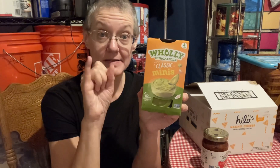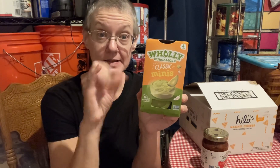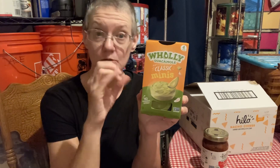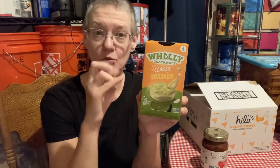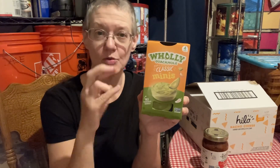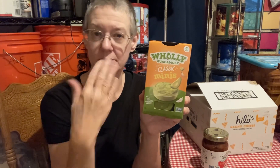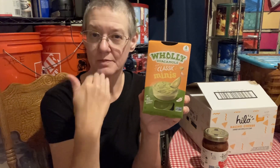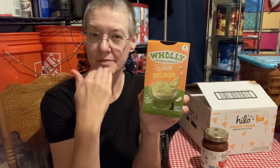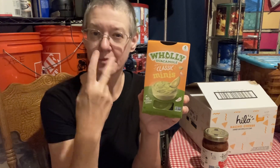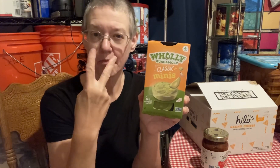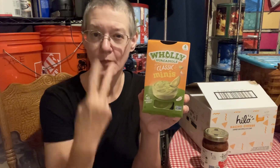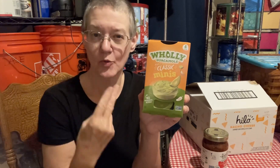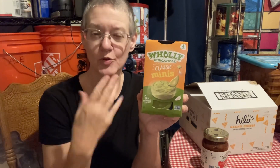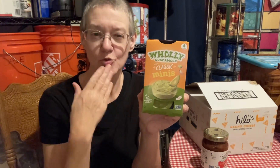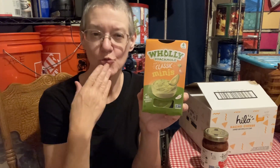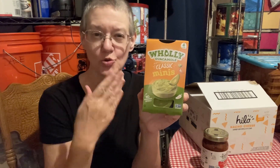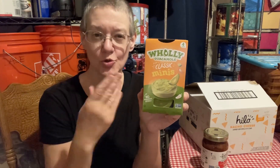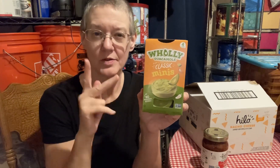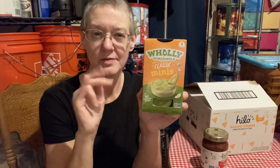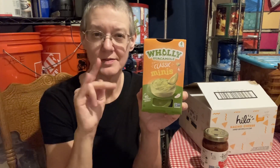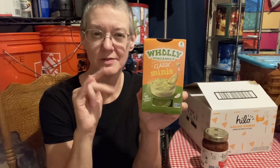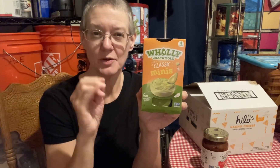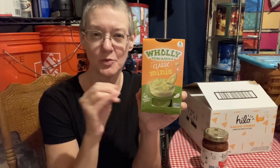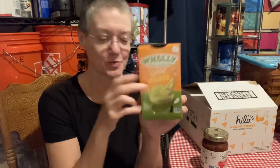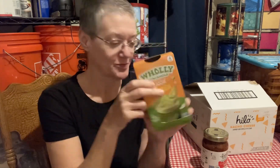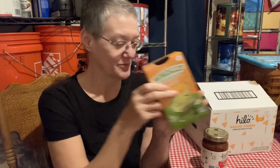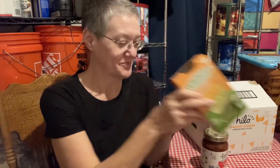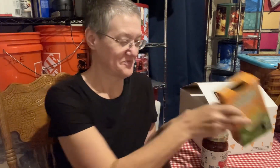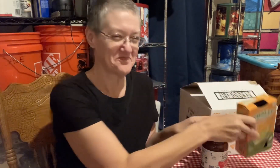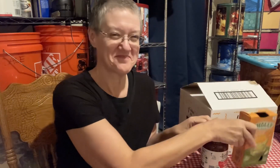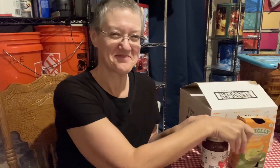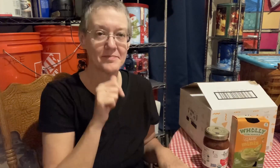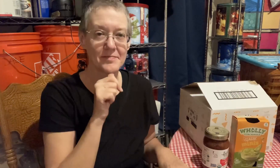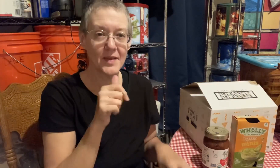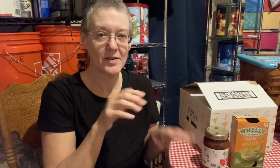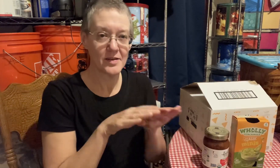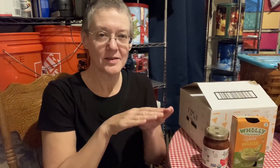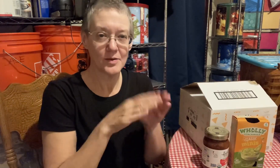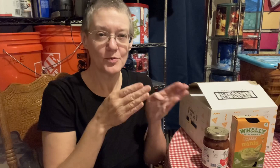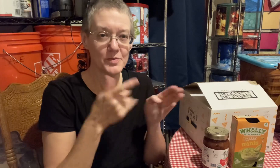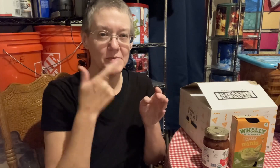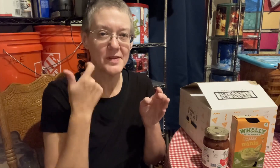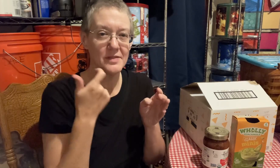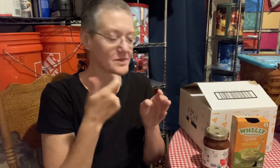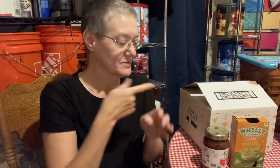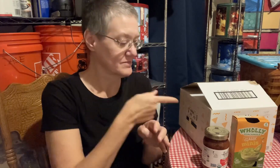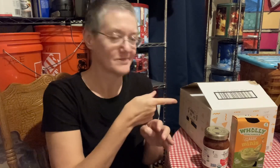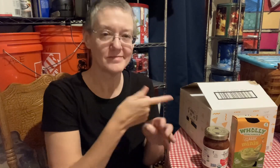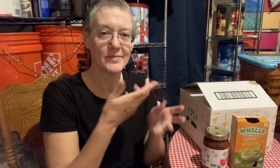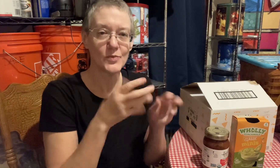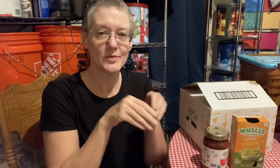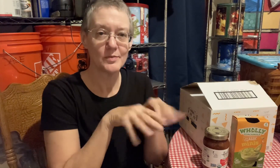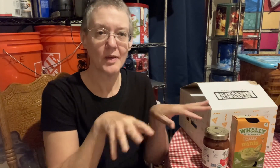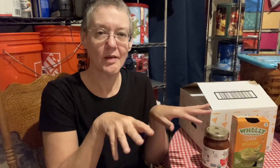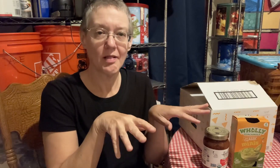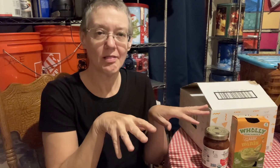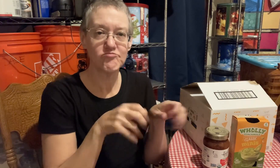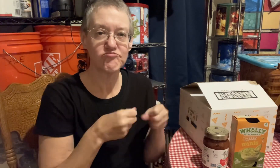Now, classic or spicy are good mini guacamole choices. I'm not going to open them to show